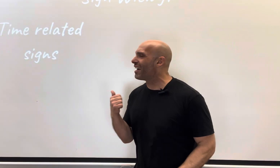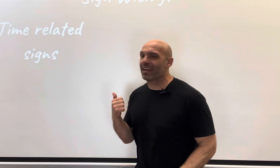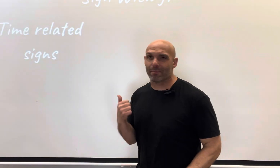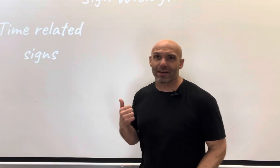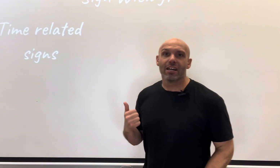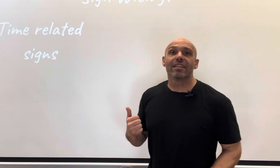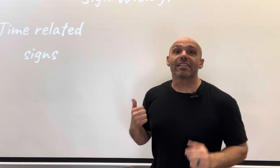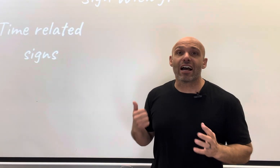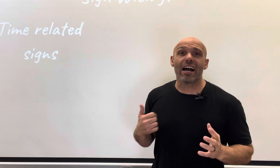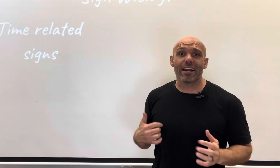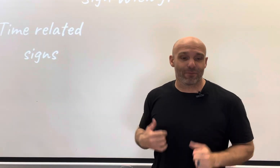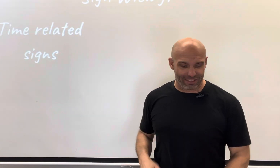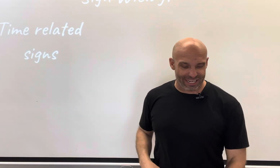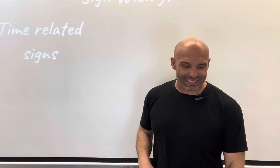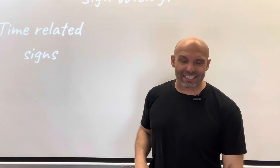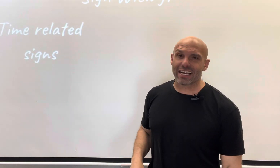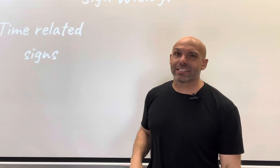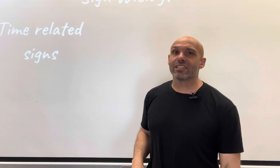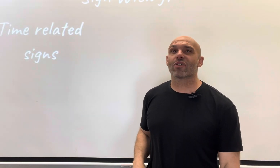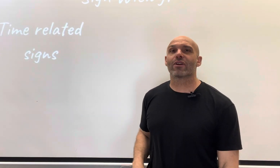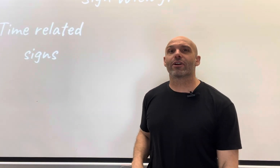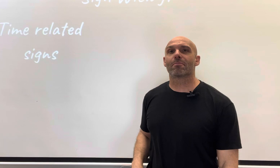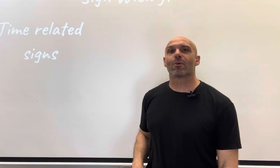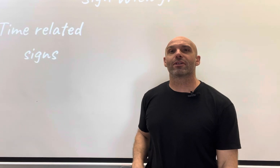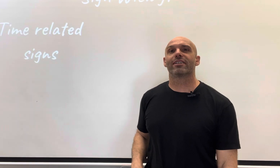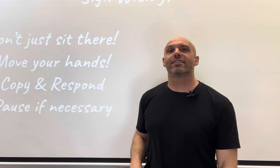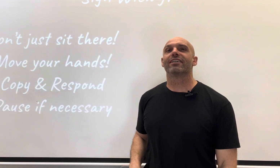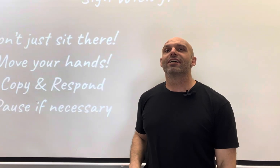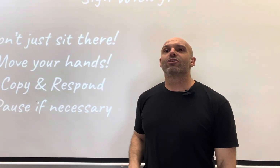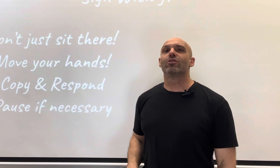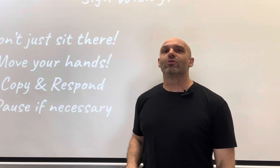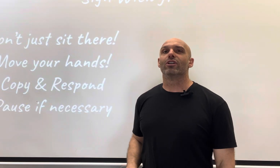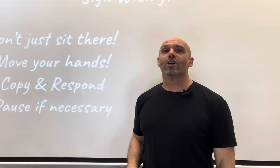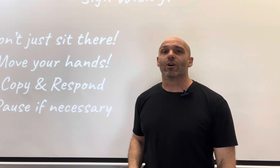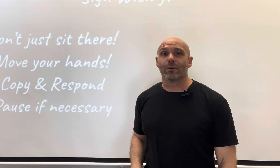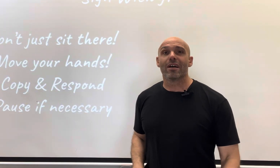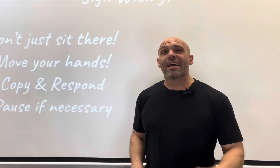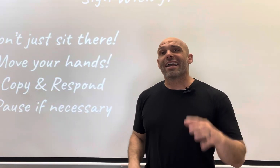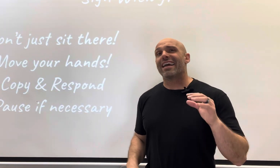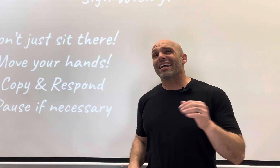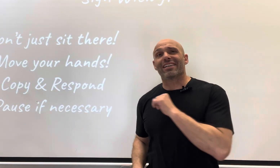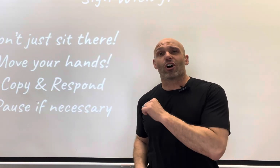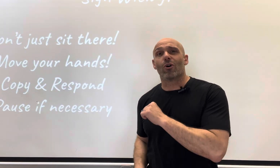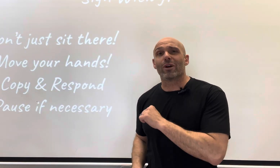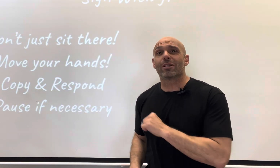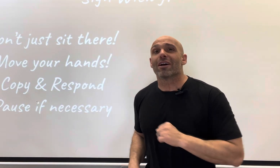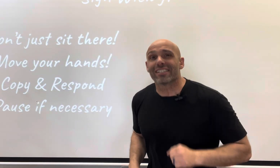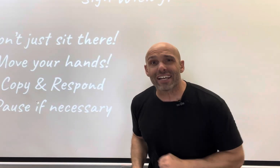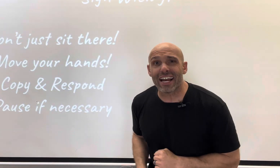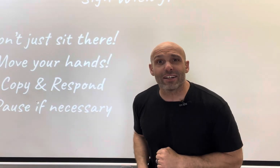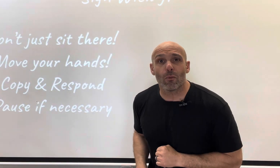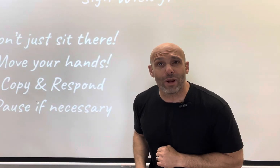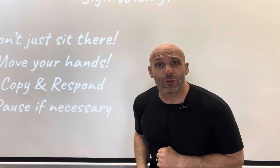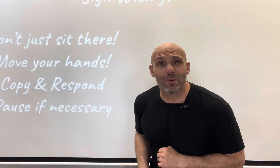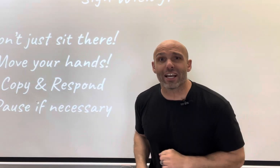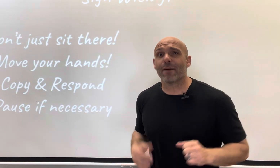time. Time-related signs. These are very important to know. And as always, sign with me. I'm here